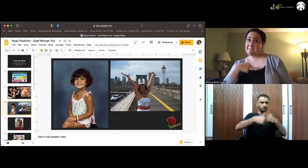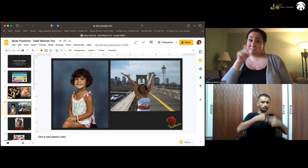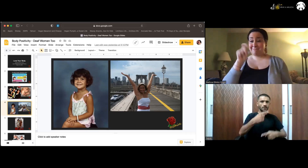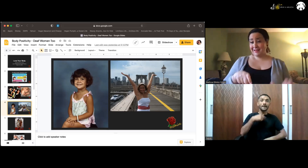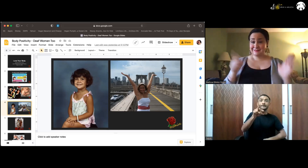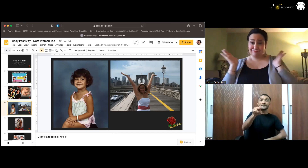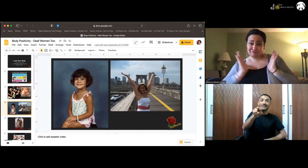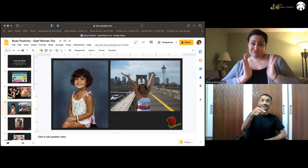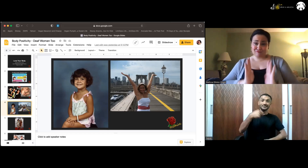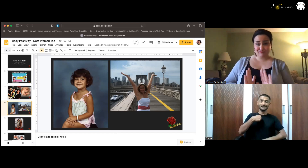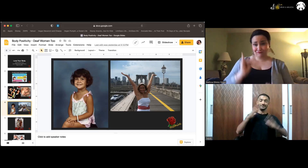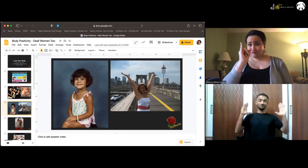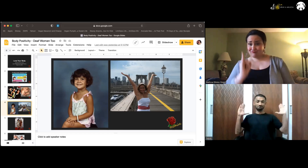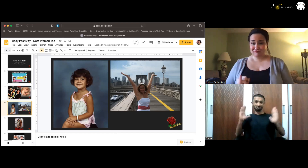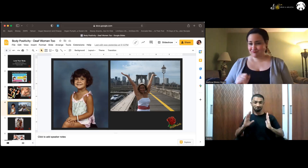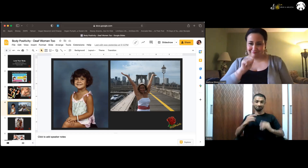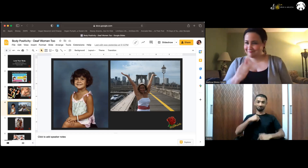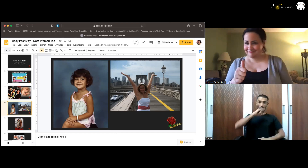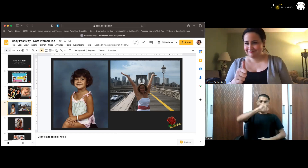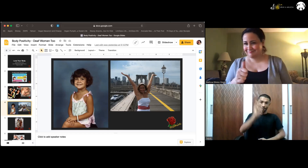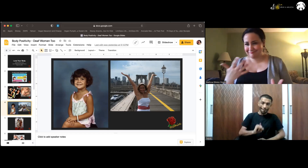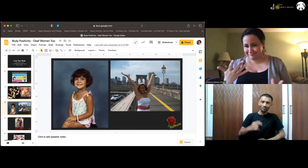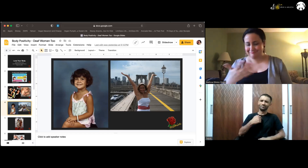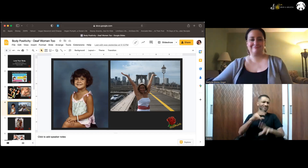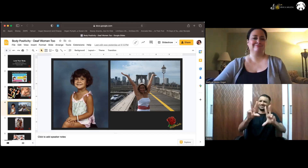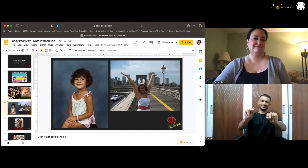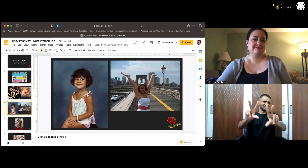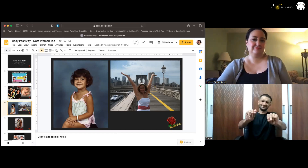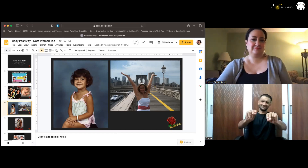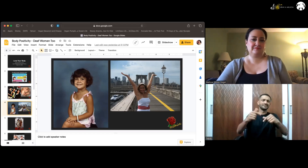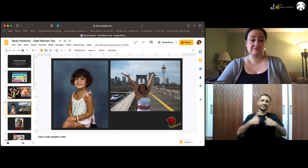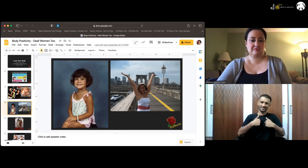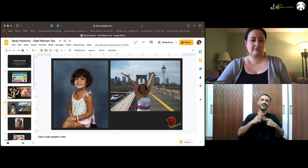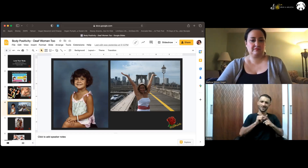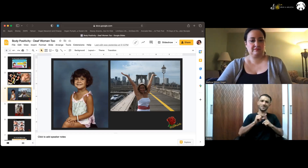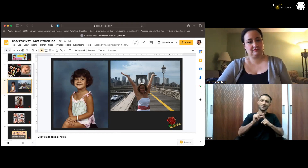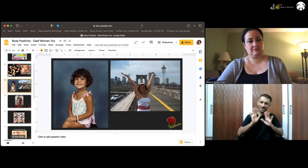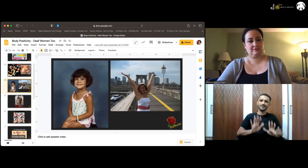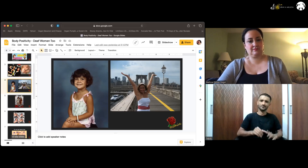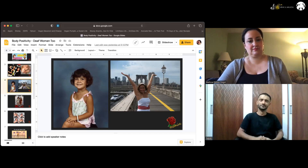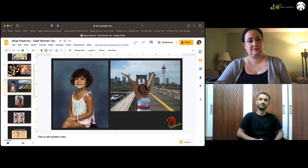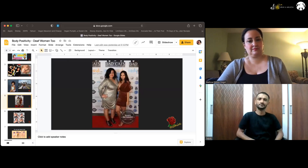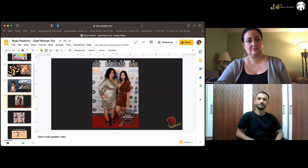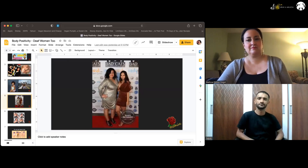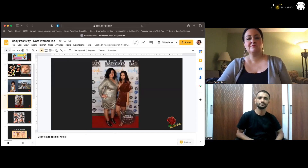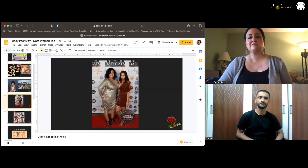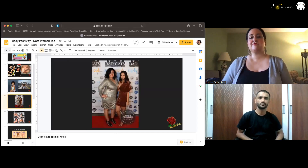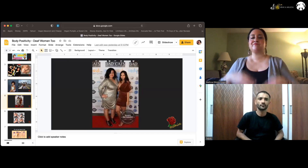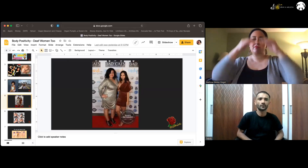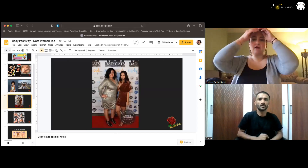With the exercise, I tried that I could reduce my weight, I can be skinny or something. But yes, I